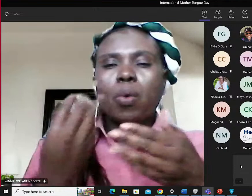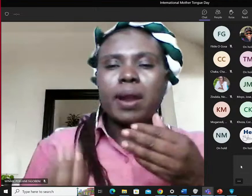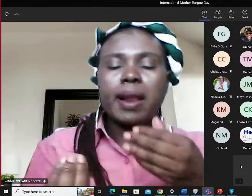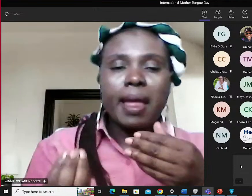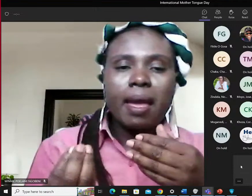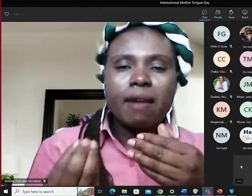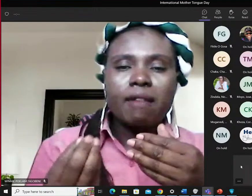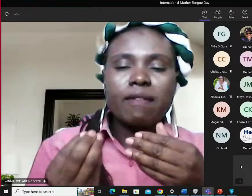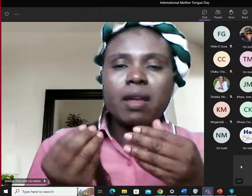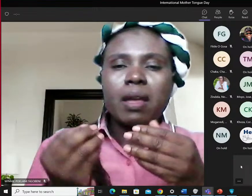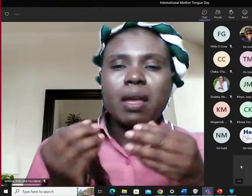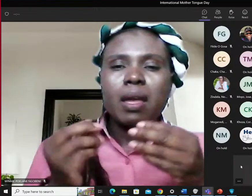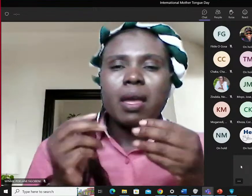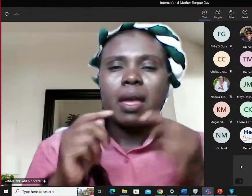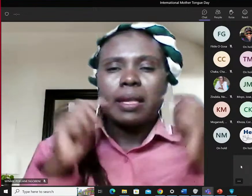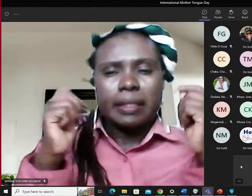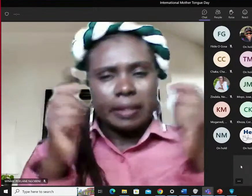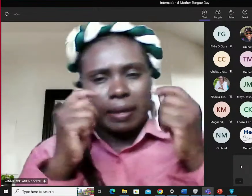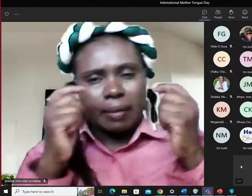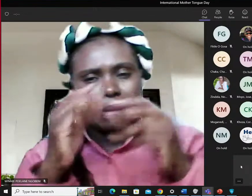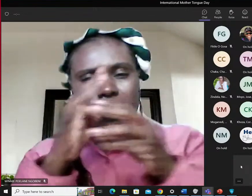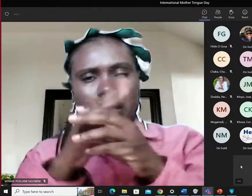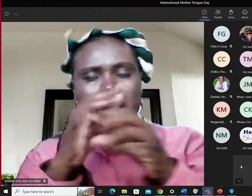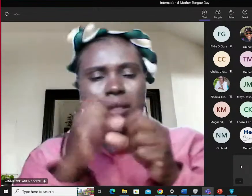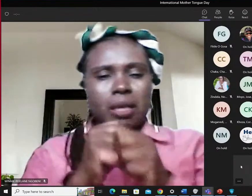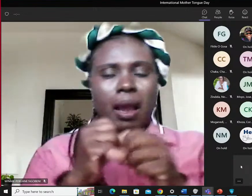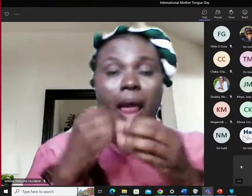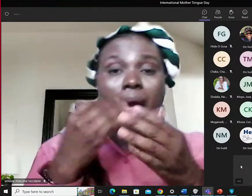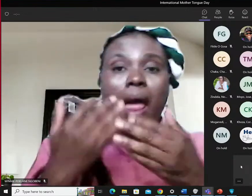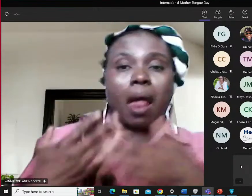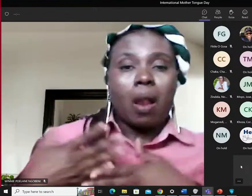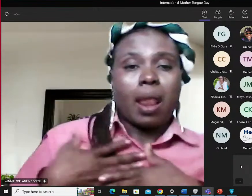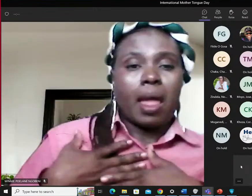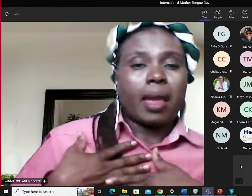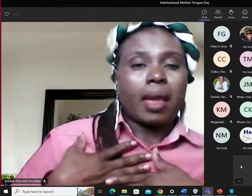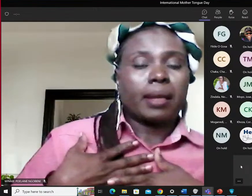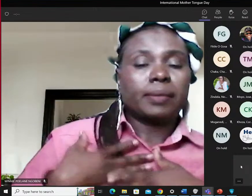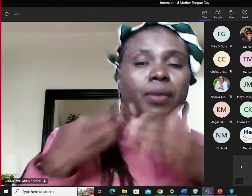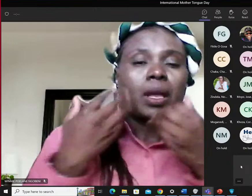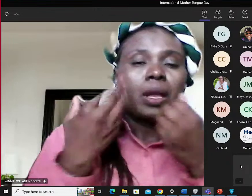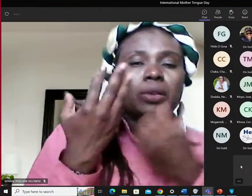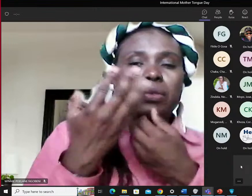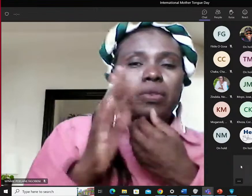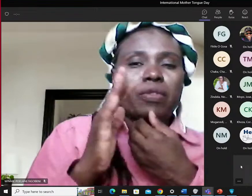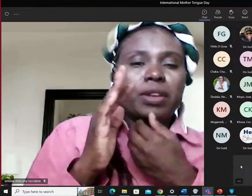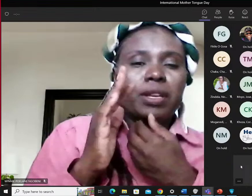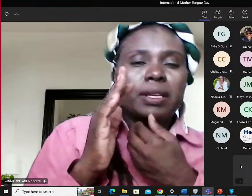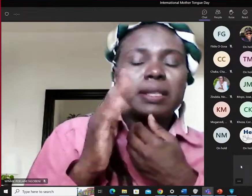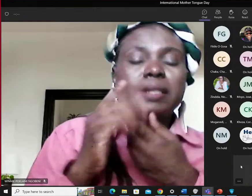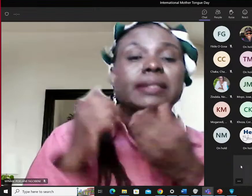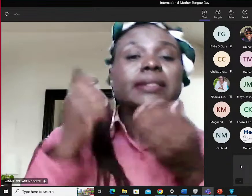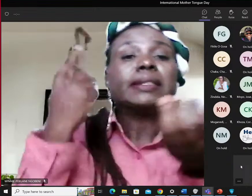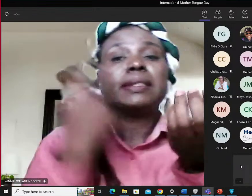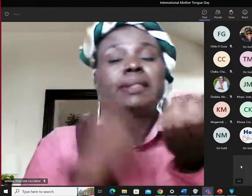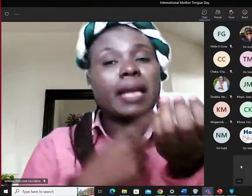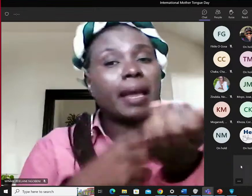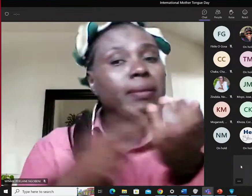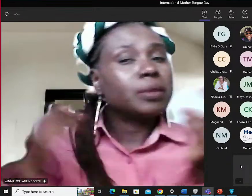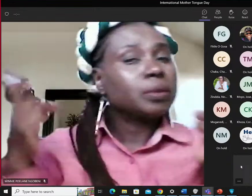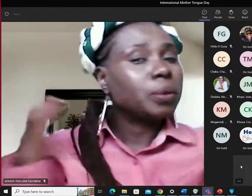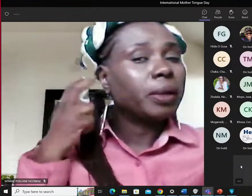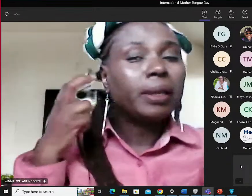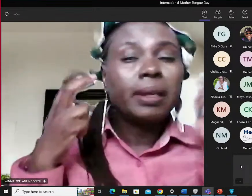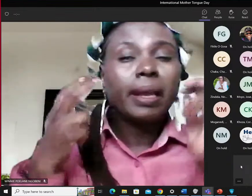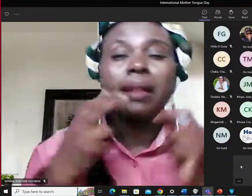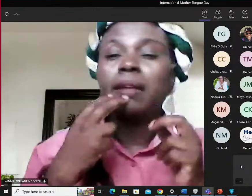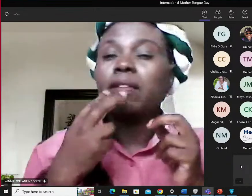So then I would like to conclude with these words that time to hear the voice of the